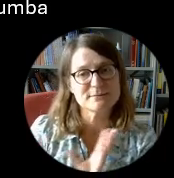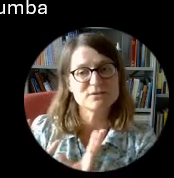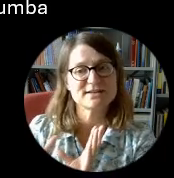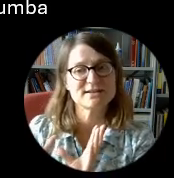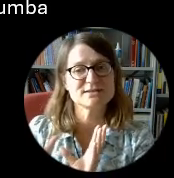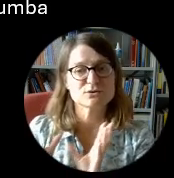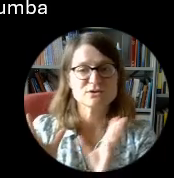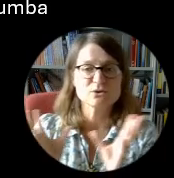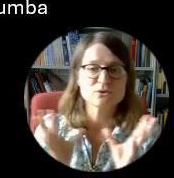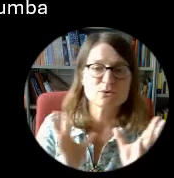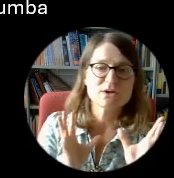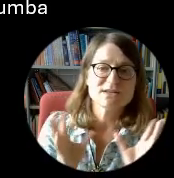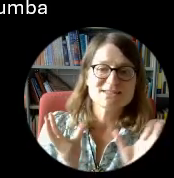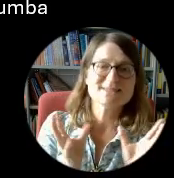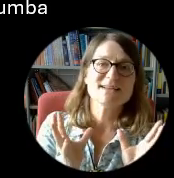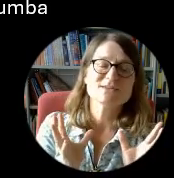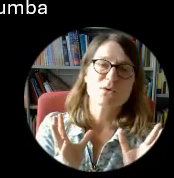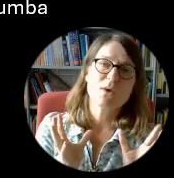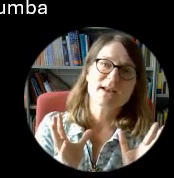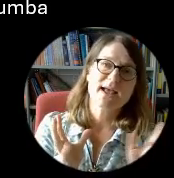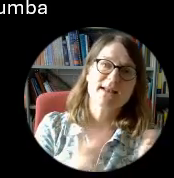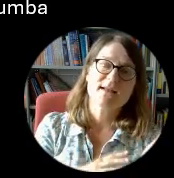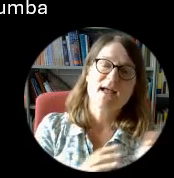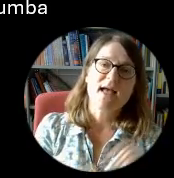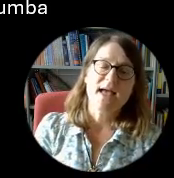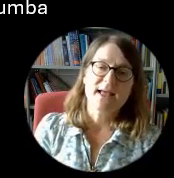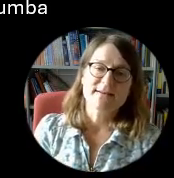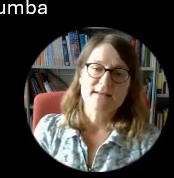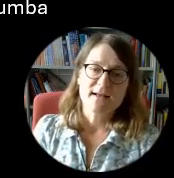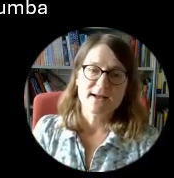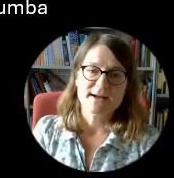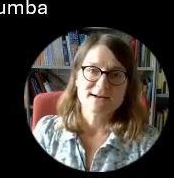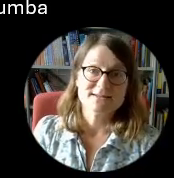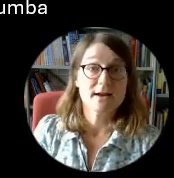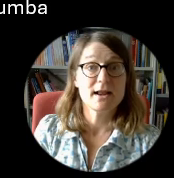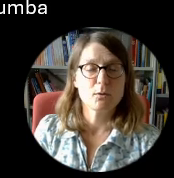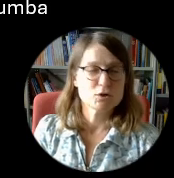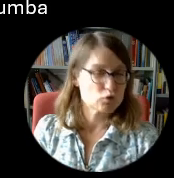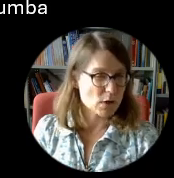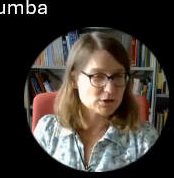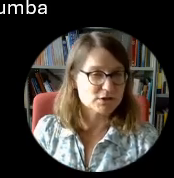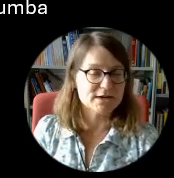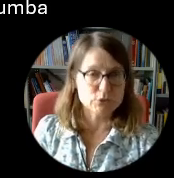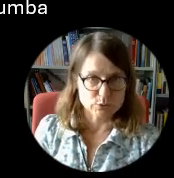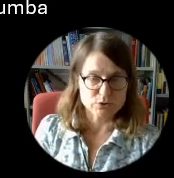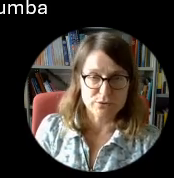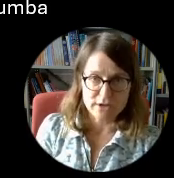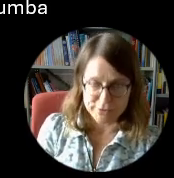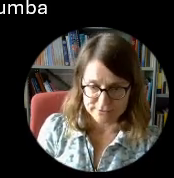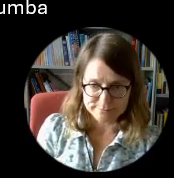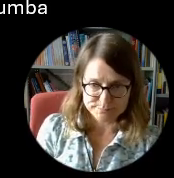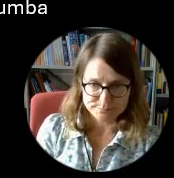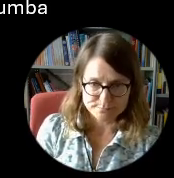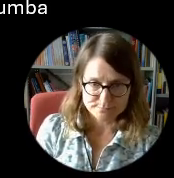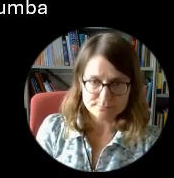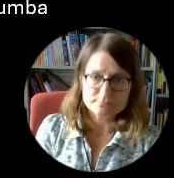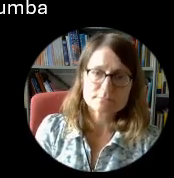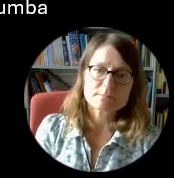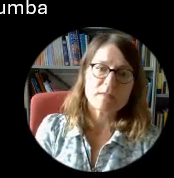socio-linguistic settings or social settings on the one hand and sign language structure and use on the other.